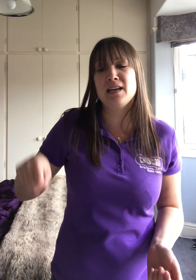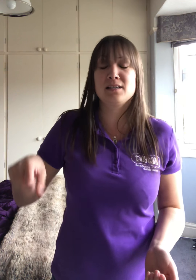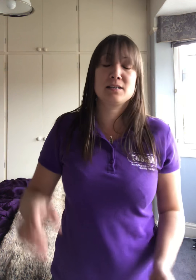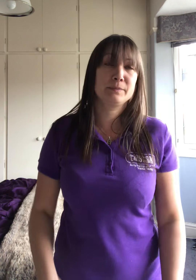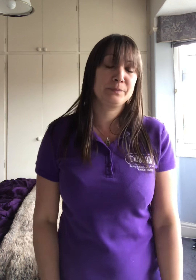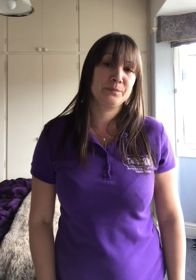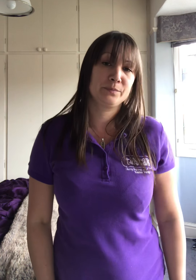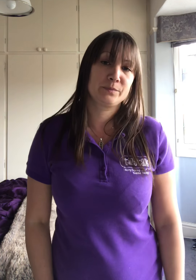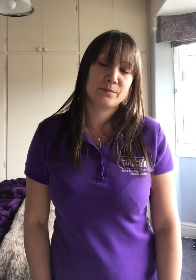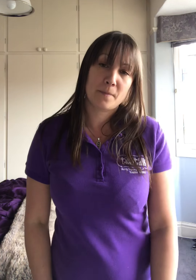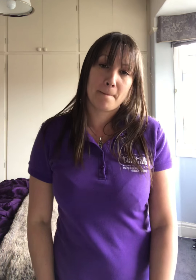case.